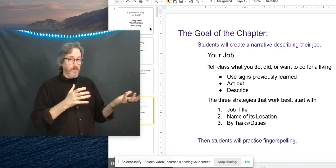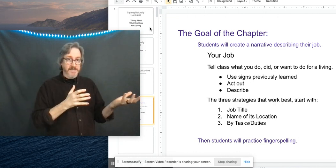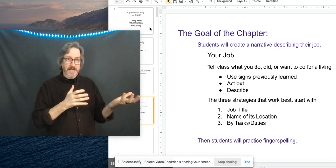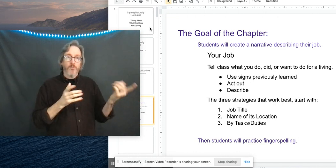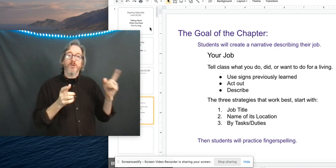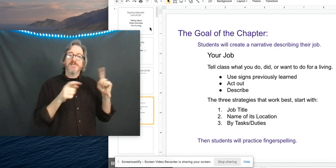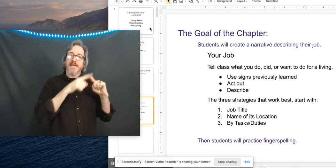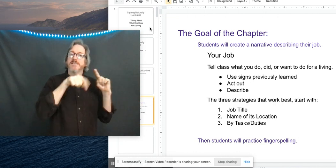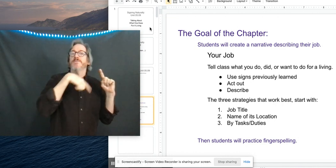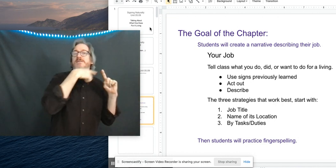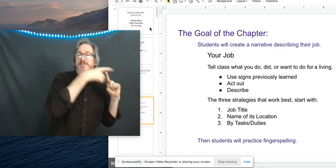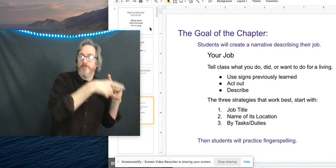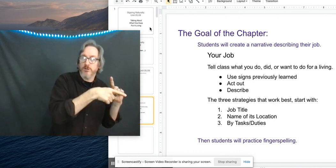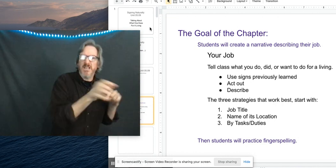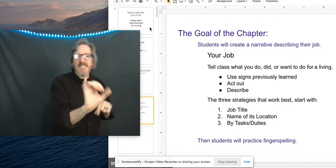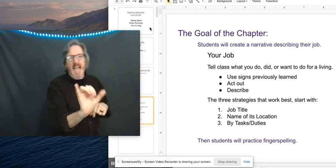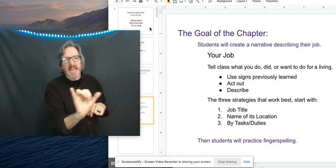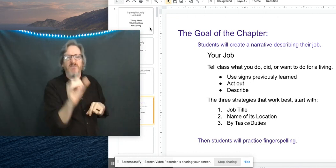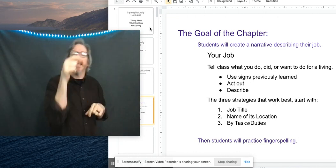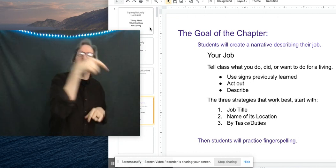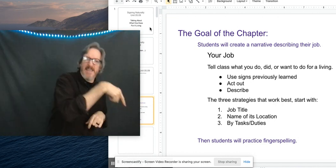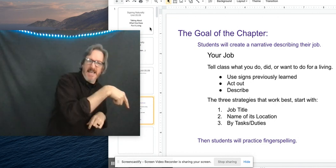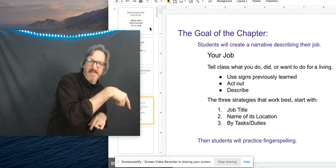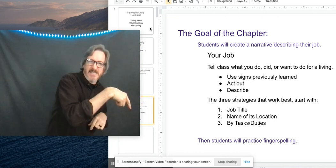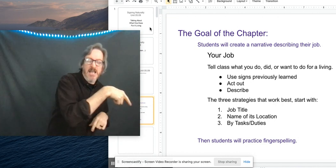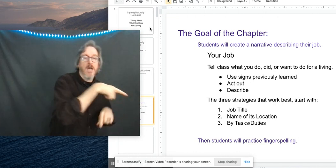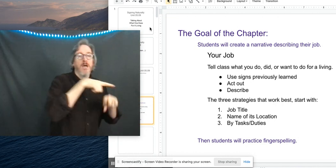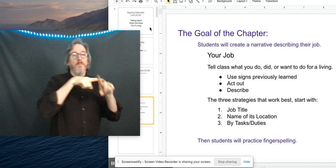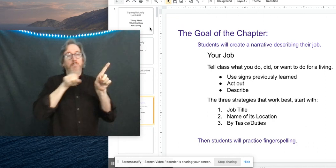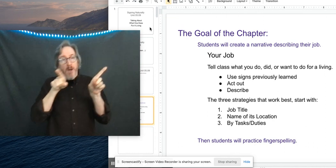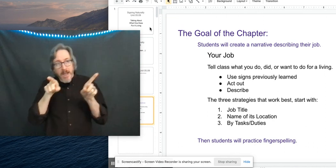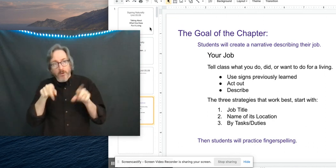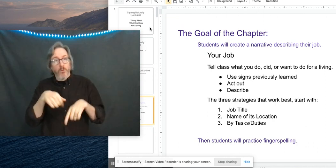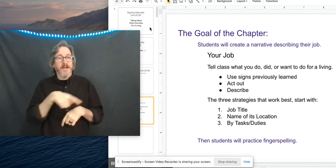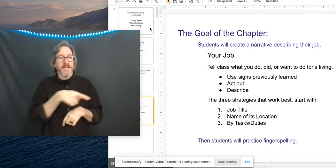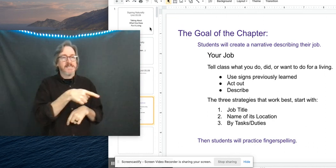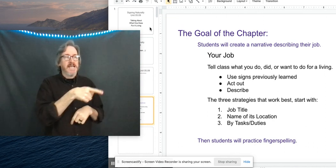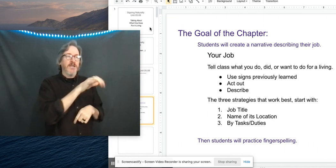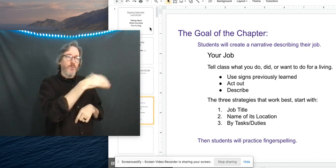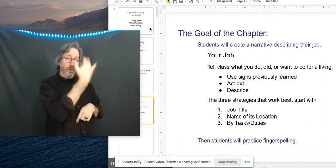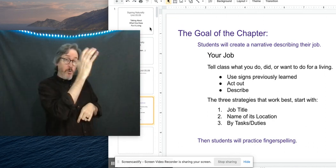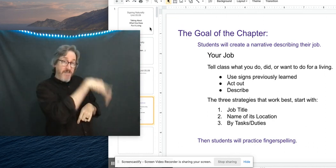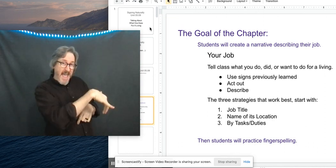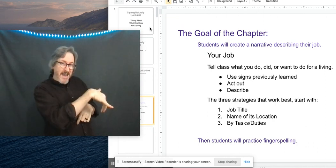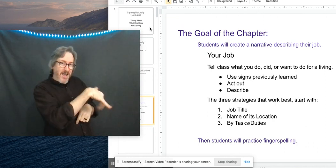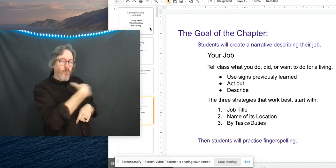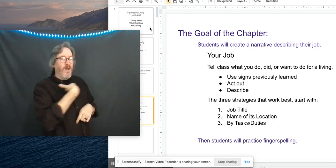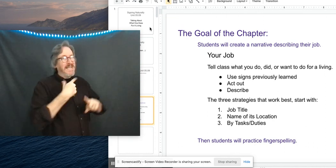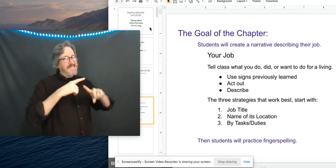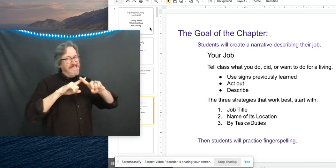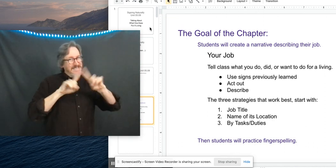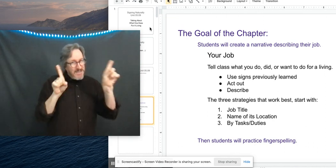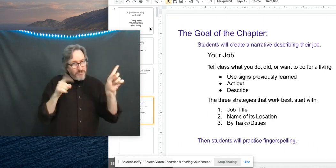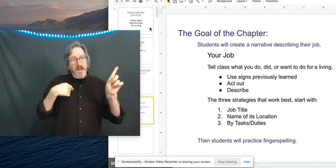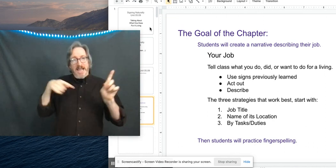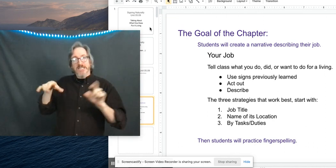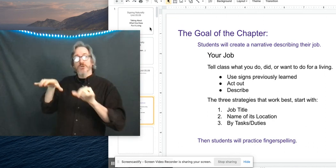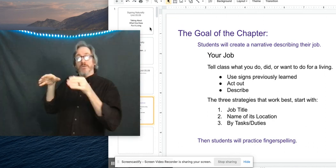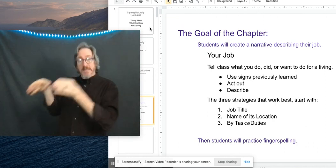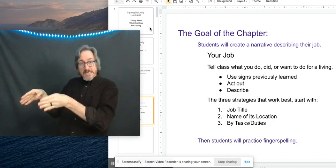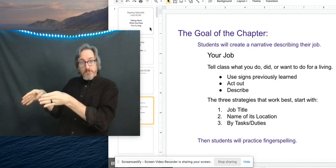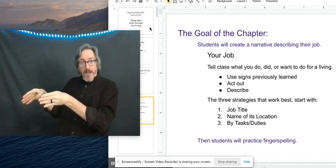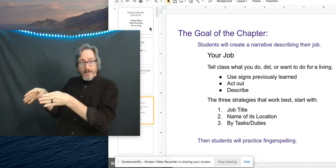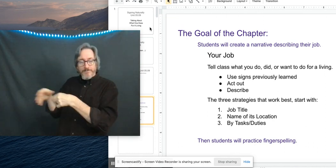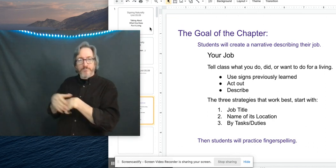how would we sign it? Well, sign something similar. It's kind of like this, but, or it's, you know that, well, it's different. I